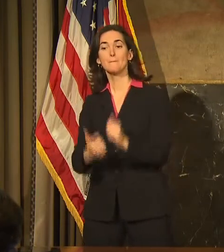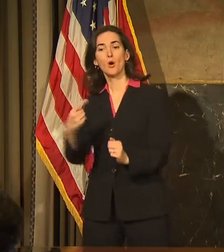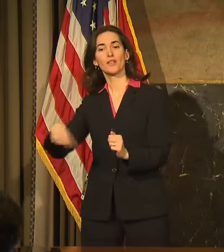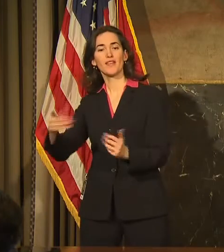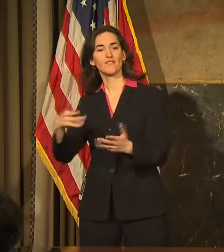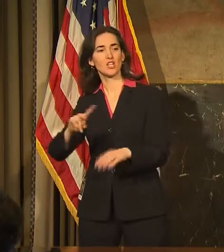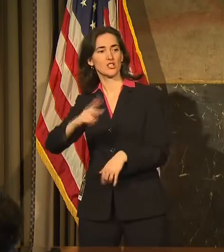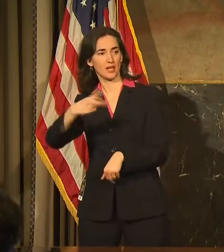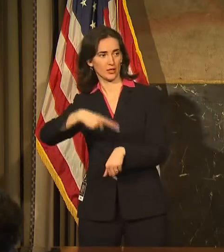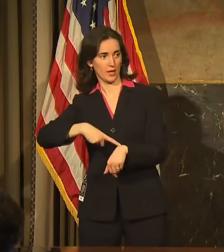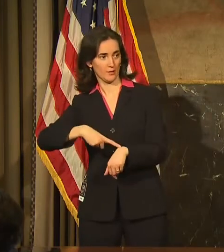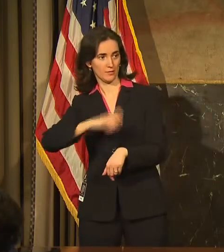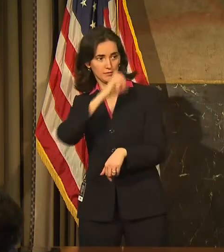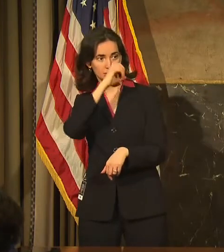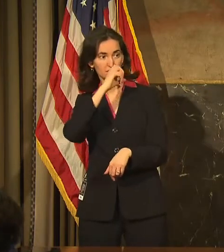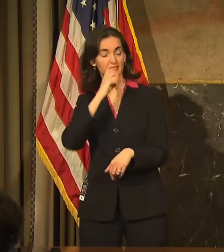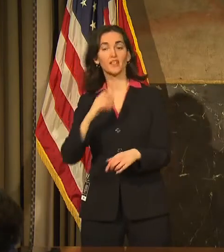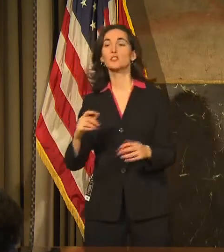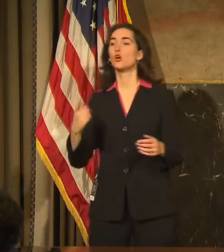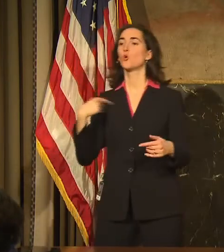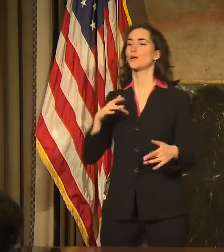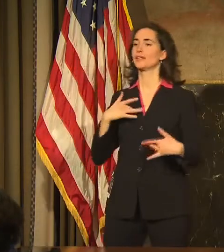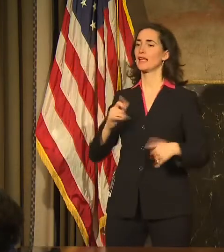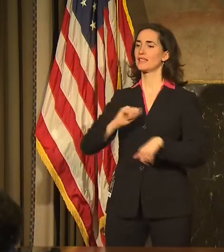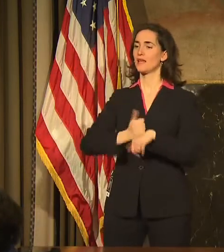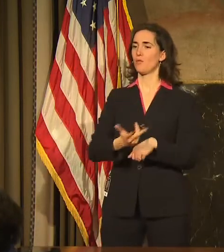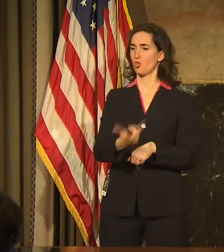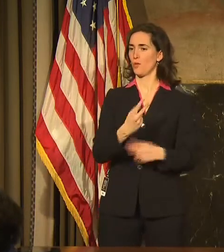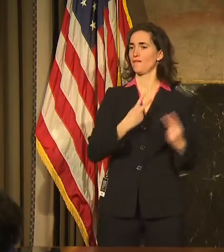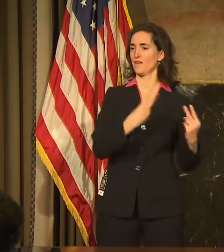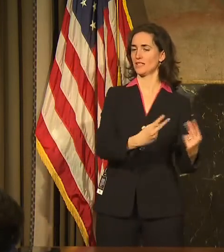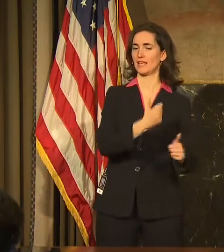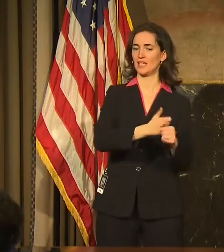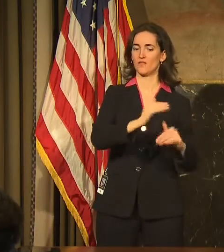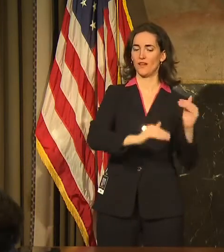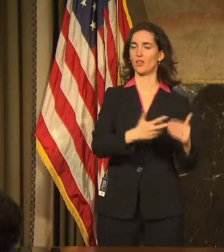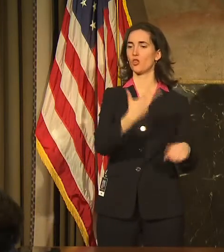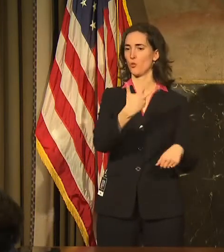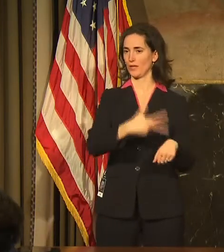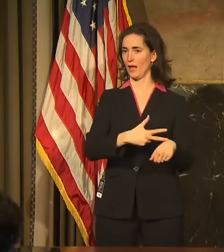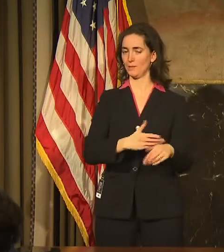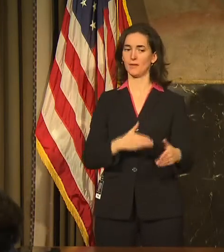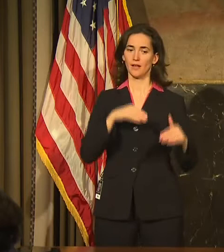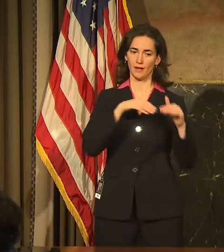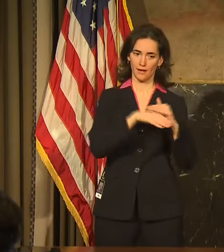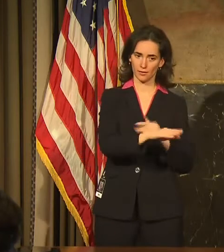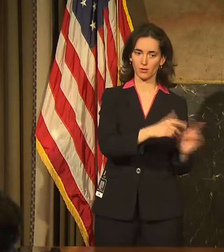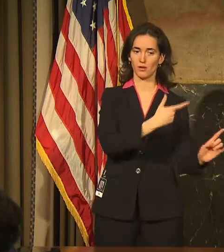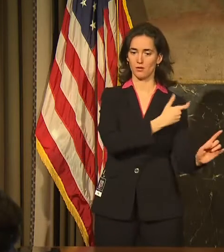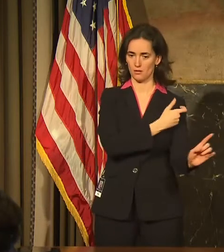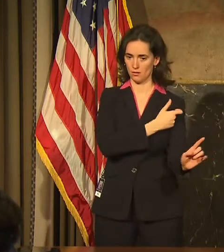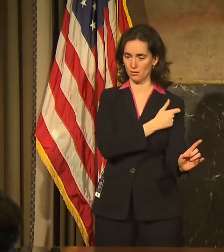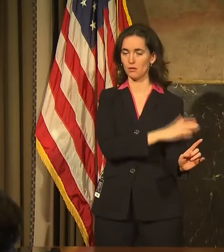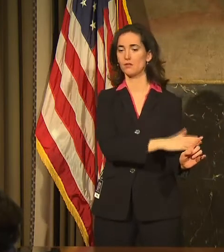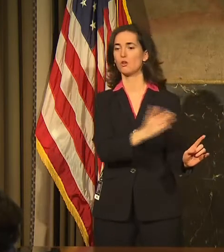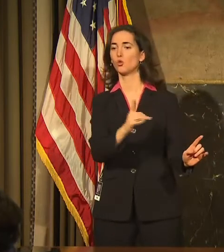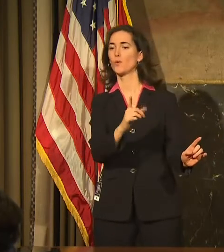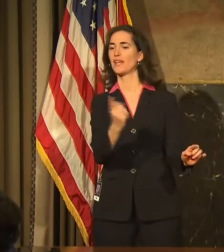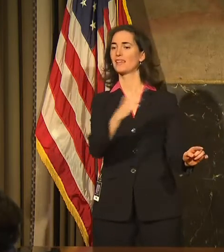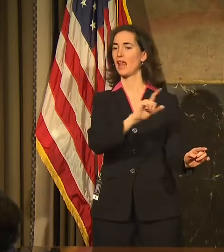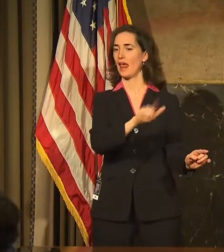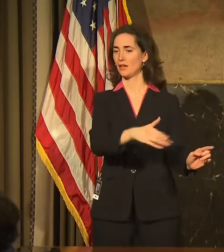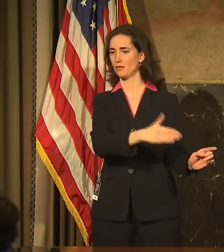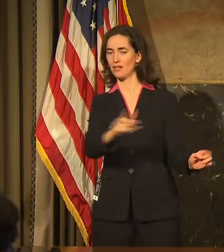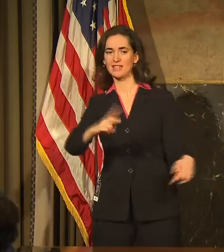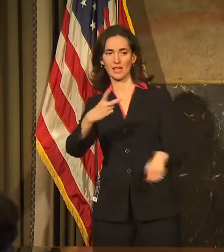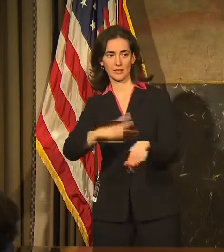well. There are 3 visits typically for each facility. Each facility receives 3 visits, each one 28 days apart. To date,